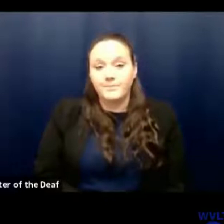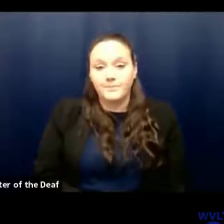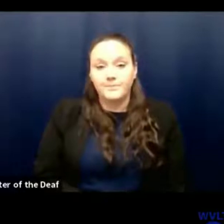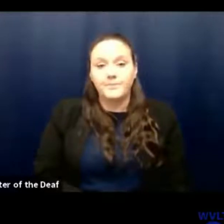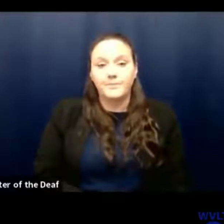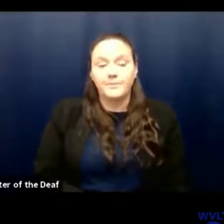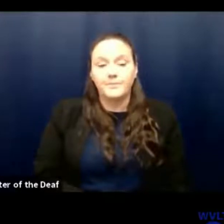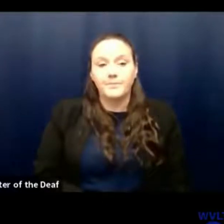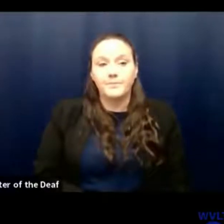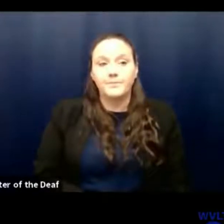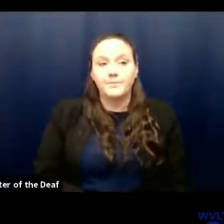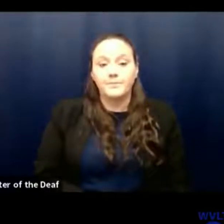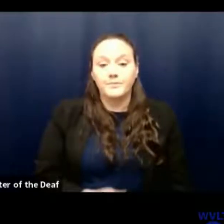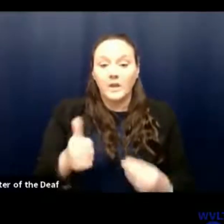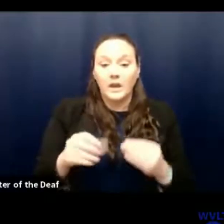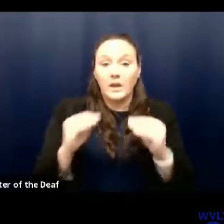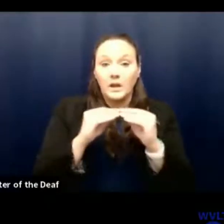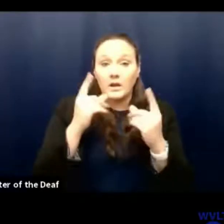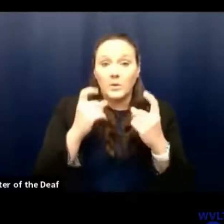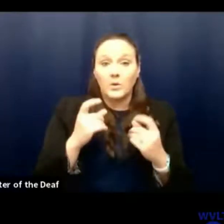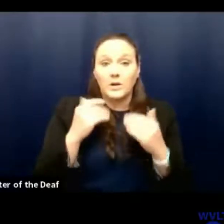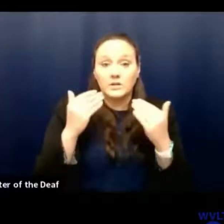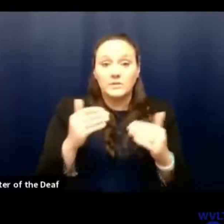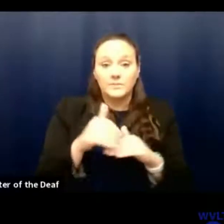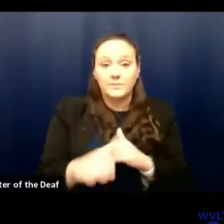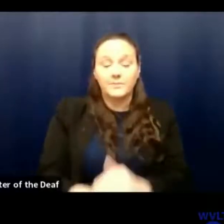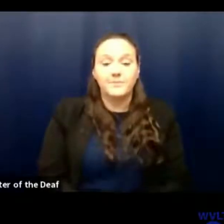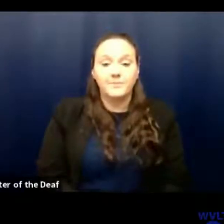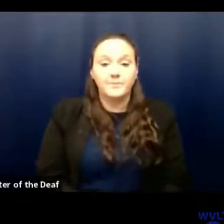All right, any further questions, please go ahead and submit them now.